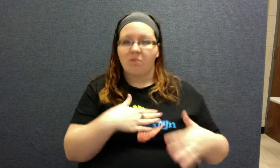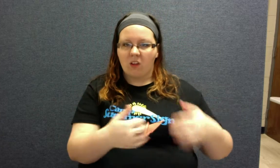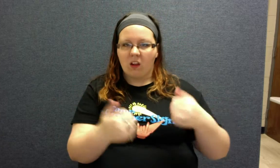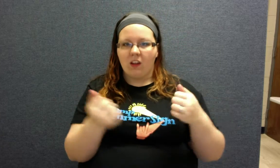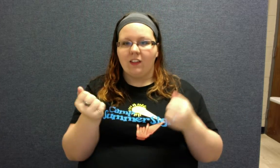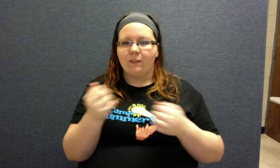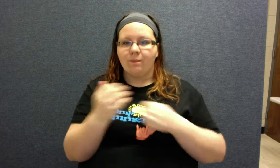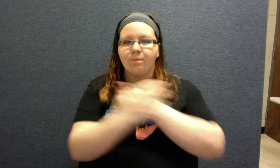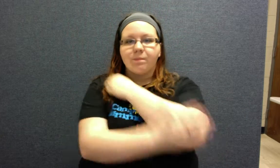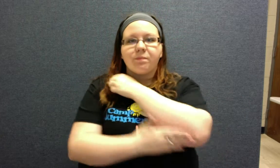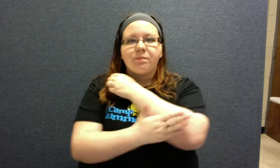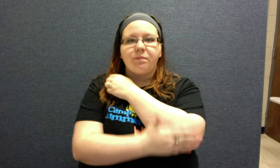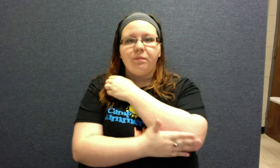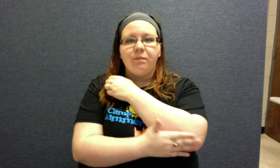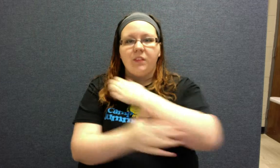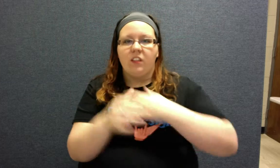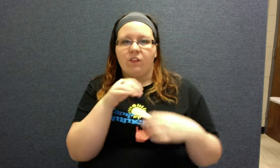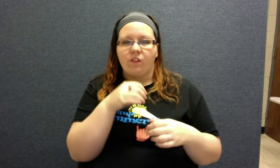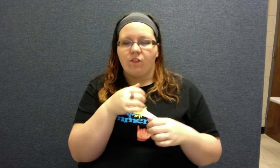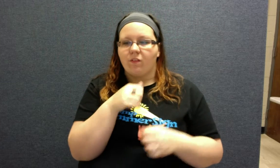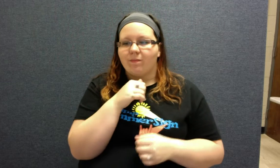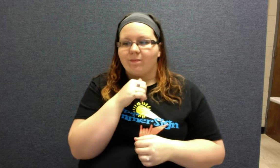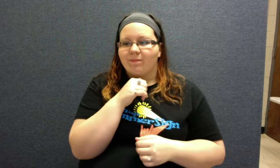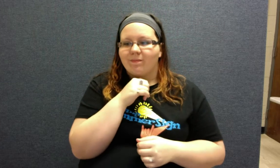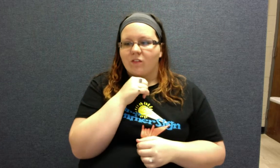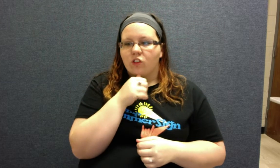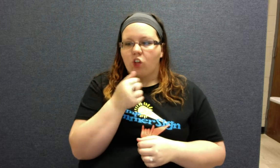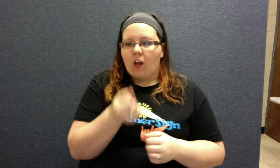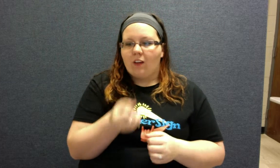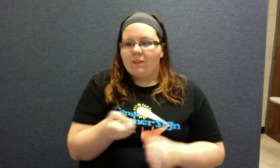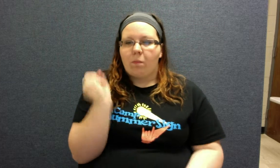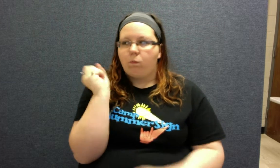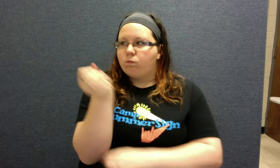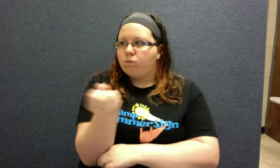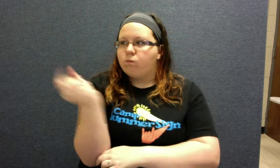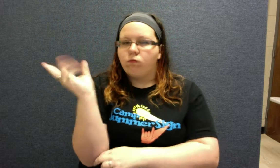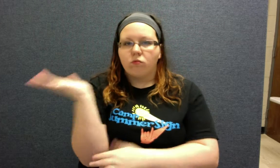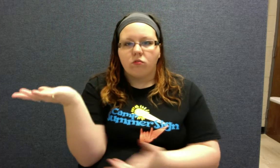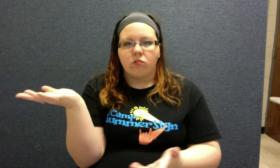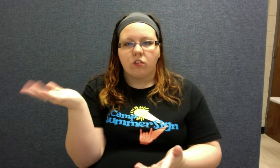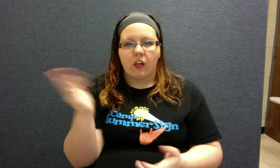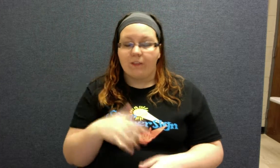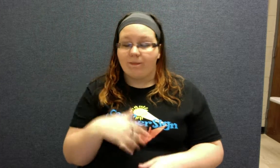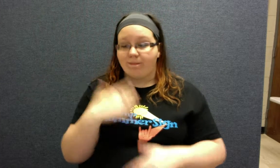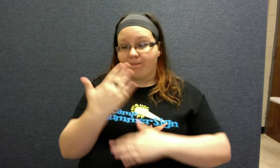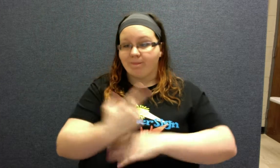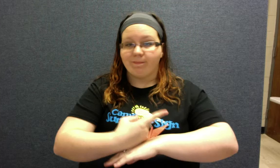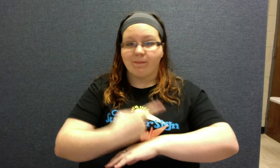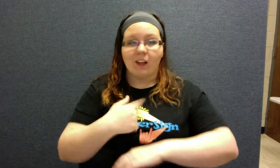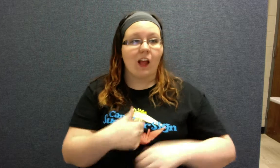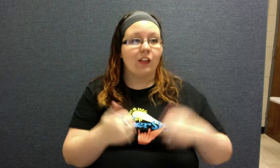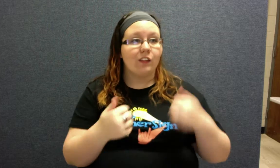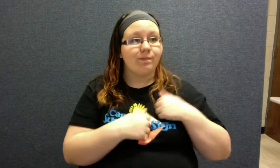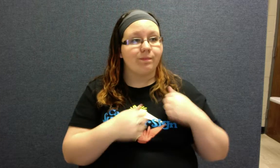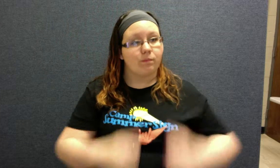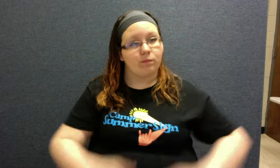being kicked out for something I have no control over. But truthfully, I still put on the uniform the next day, and it was like a normal work day. I still was scared